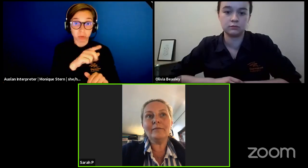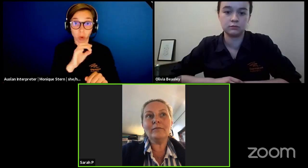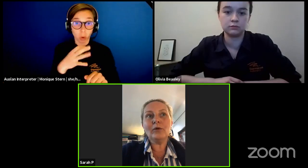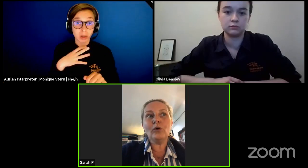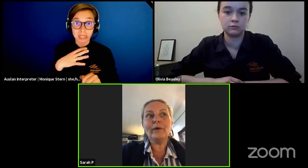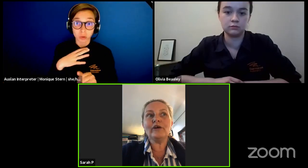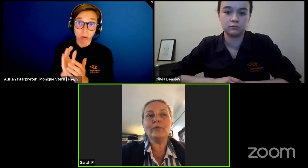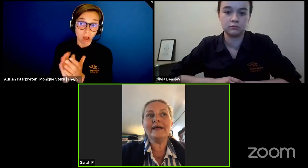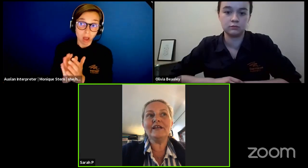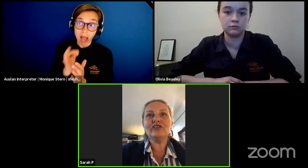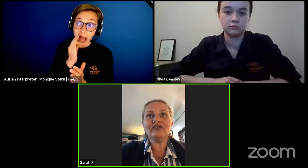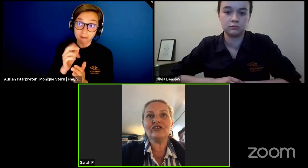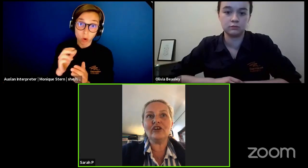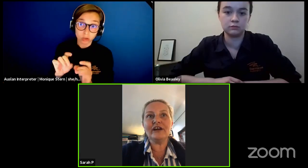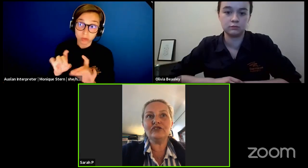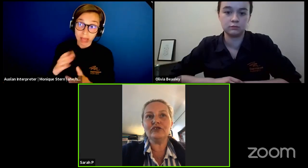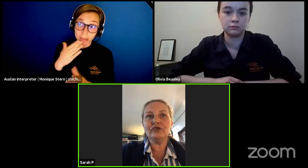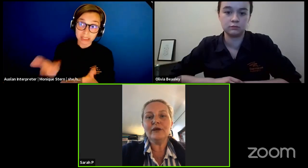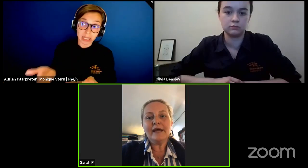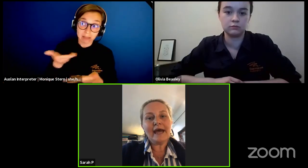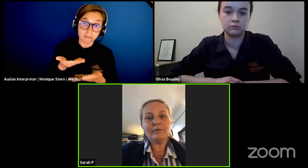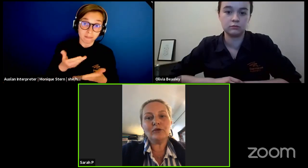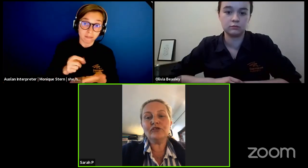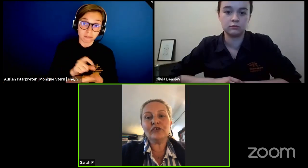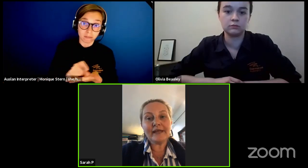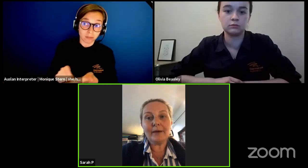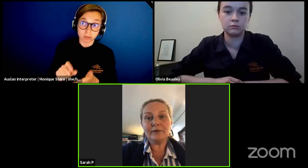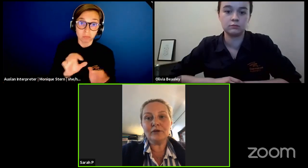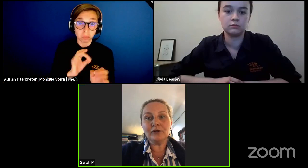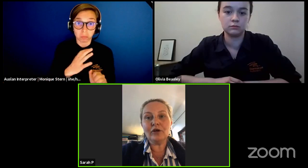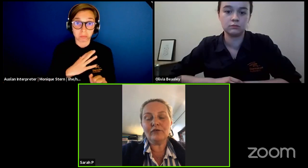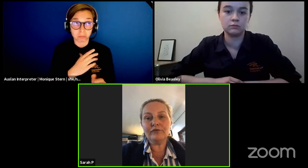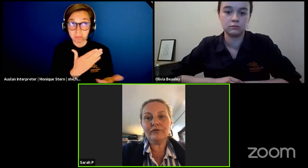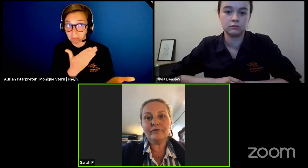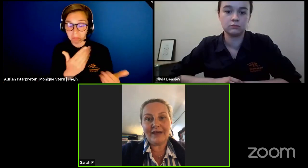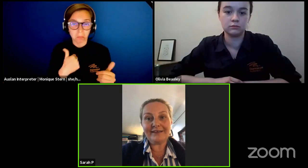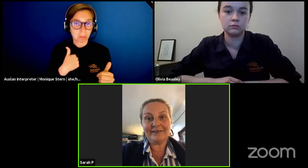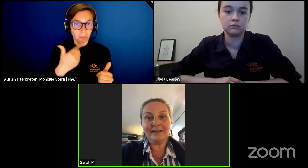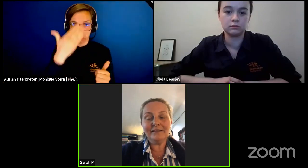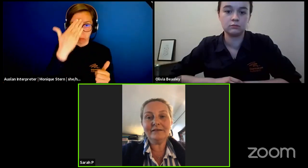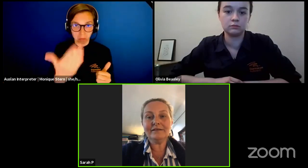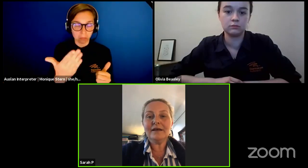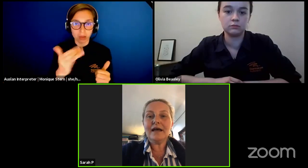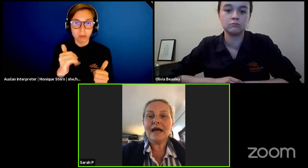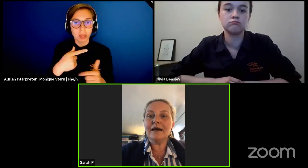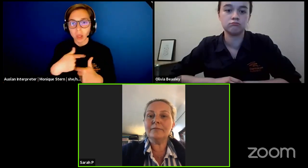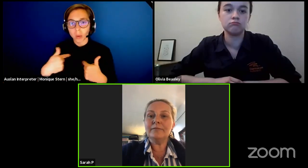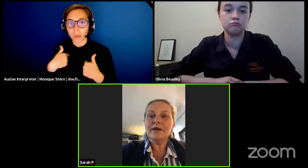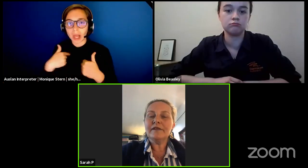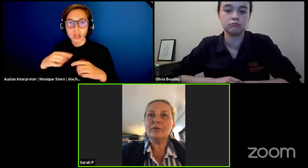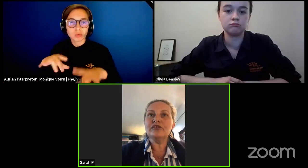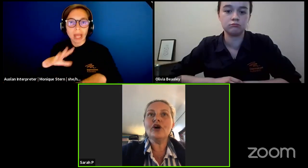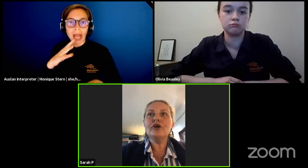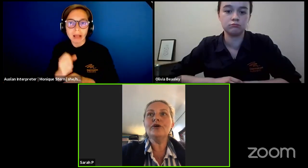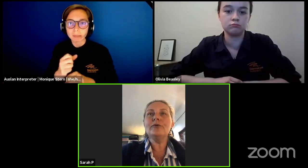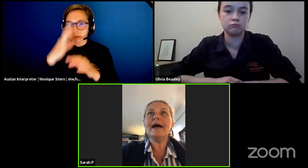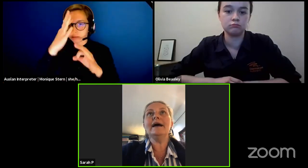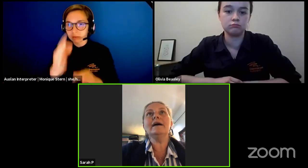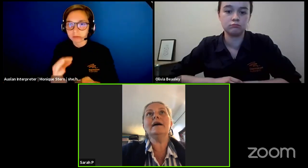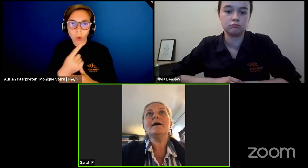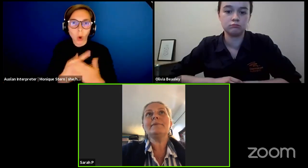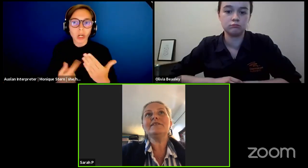or whether we just decided to use a couple of vaccines. There was